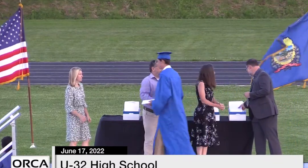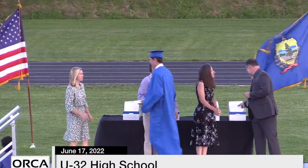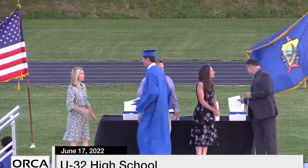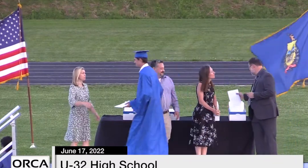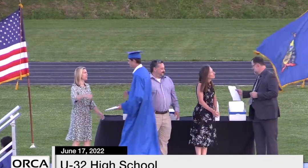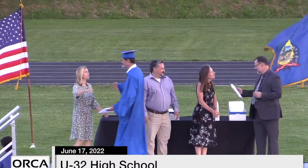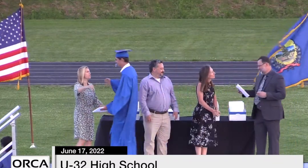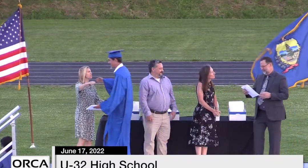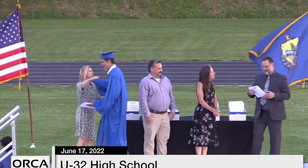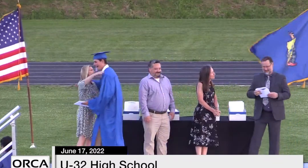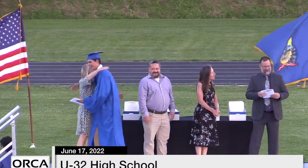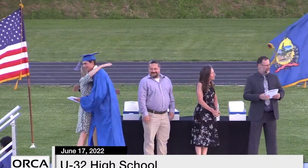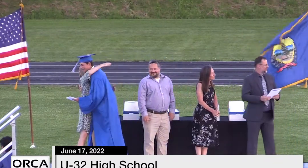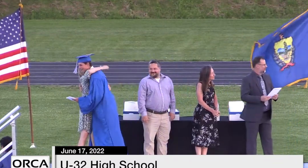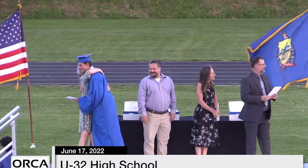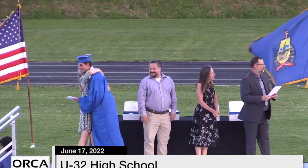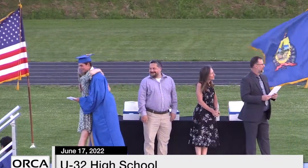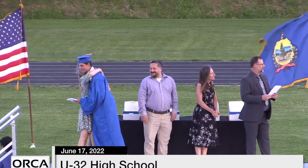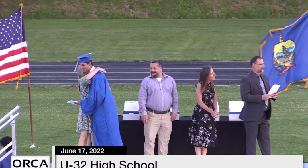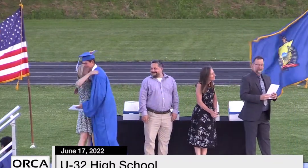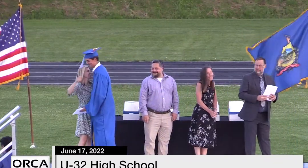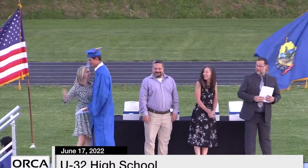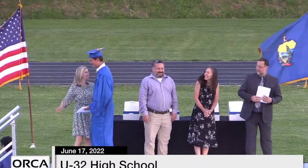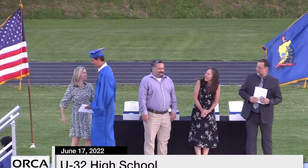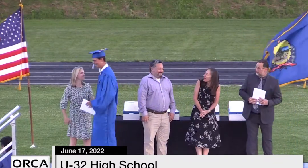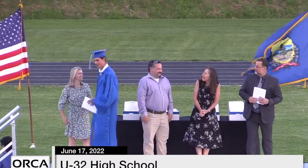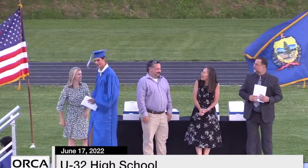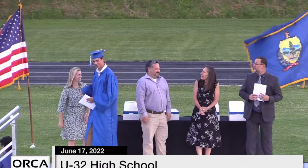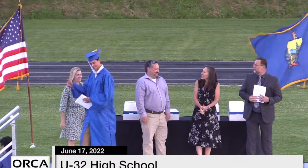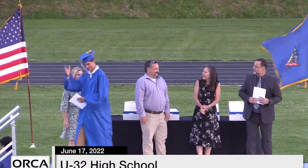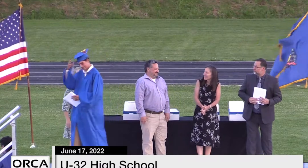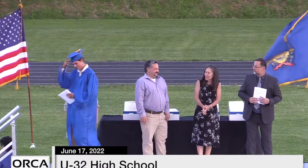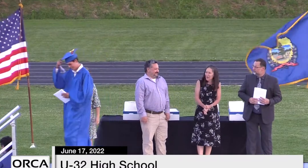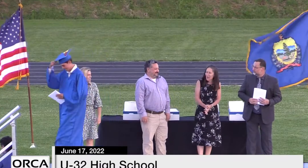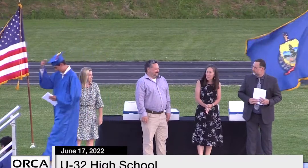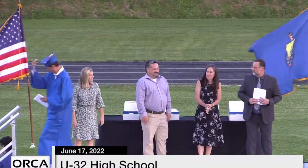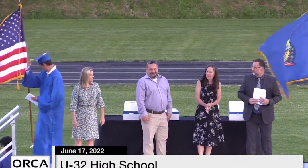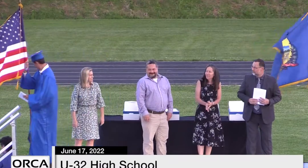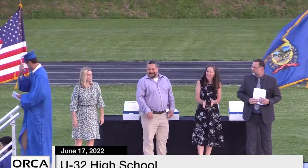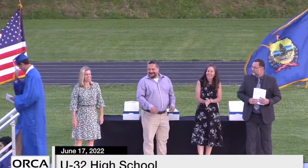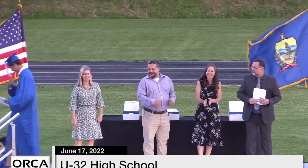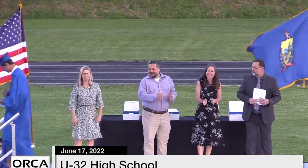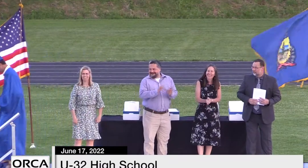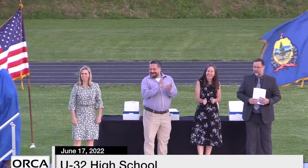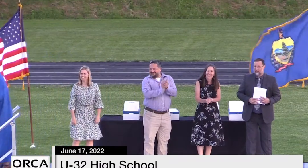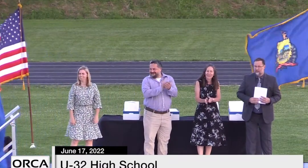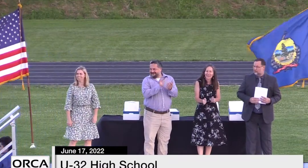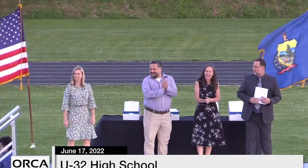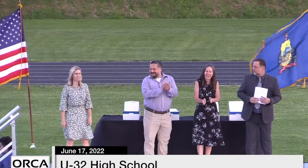Elena Lexi Beauregard, joined by Carolyn Beauregard, Callis Food Surveys agent.